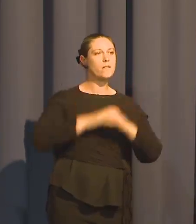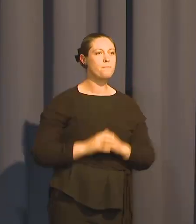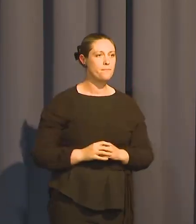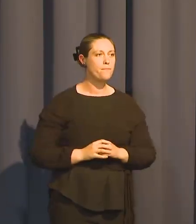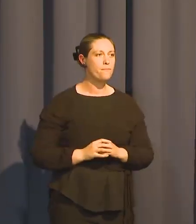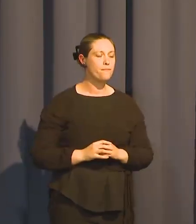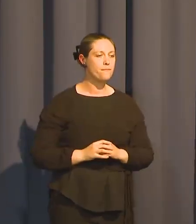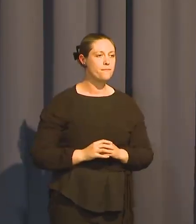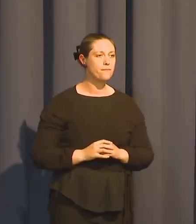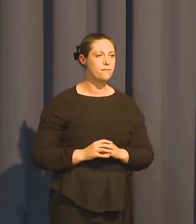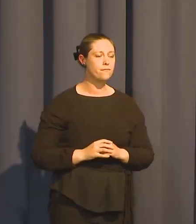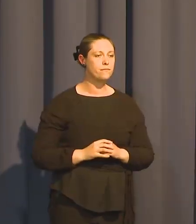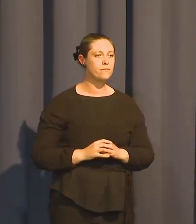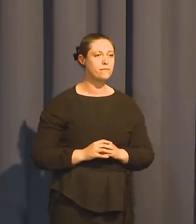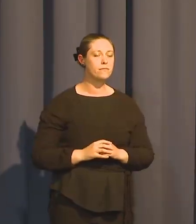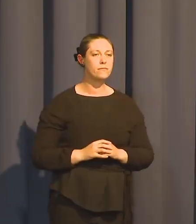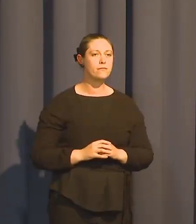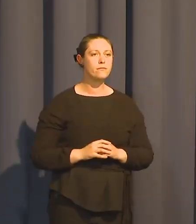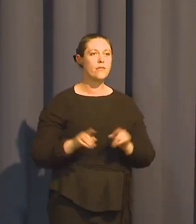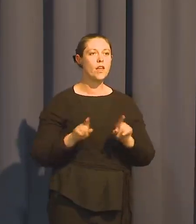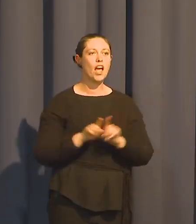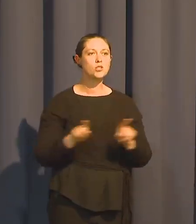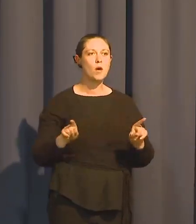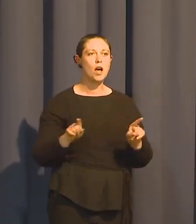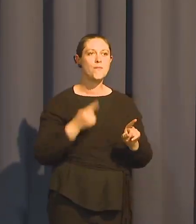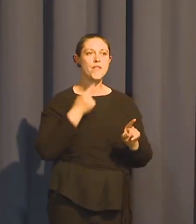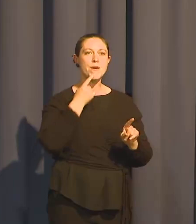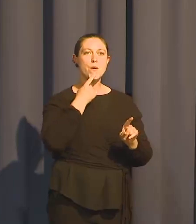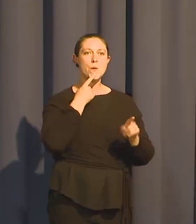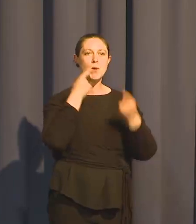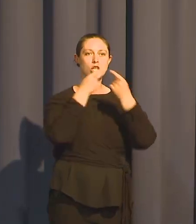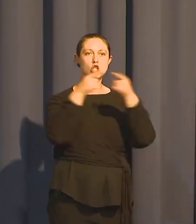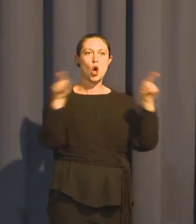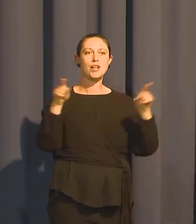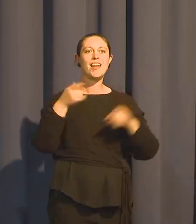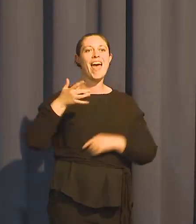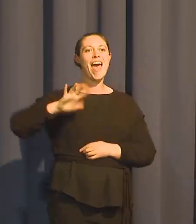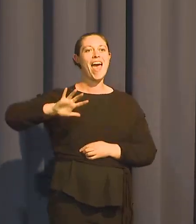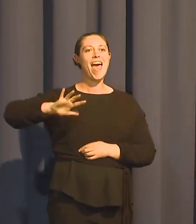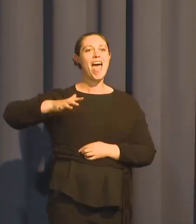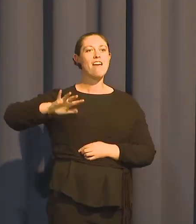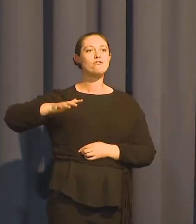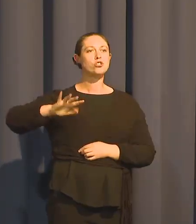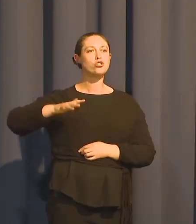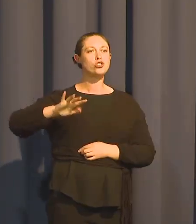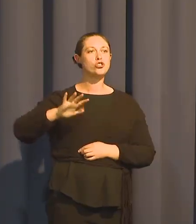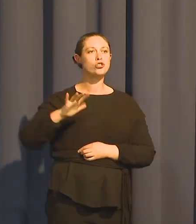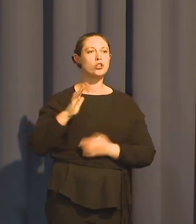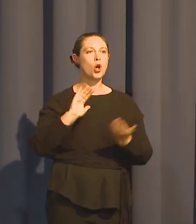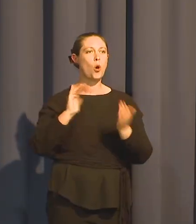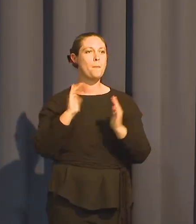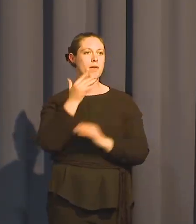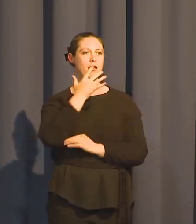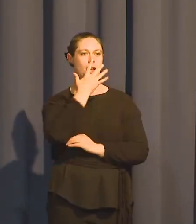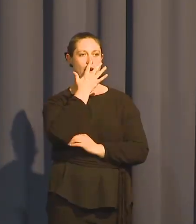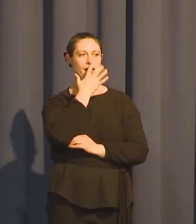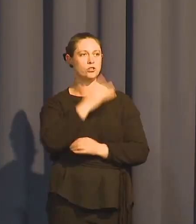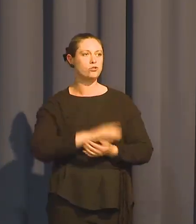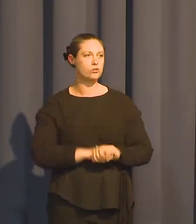you can also see is that red solid line is the average by age.